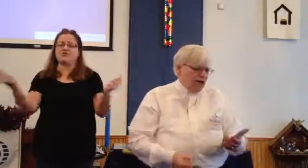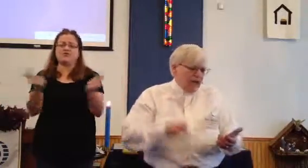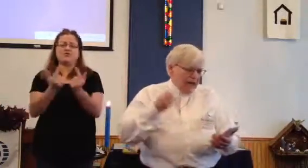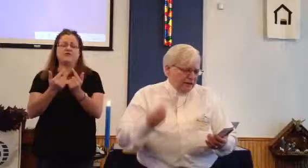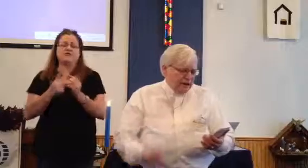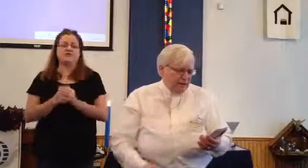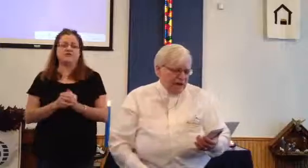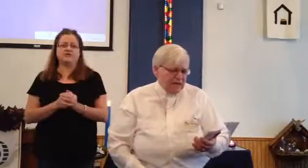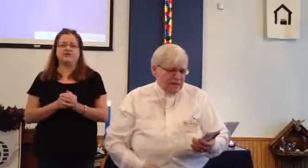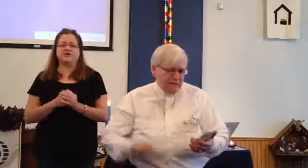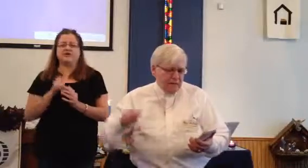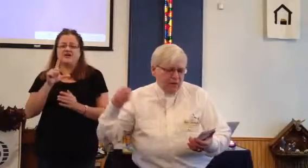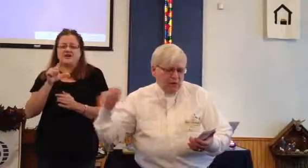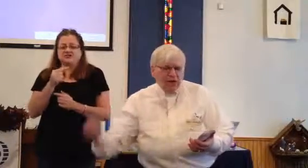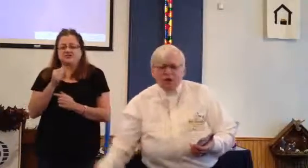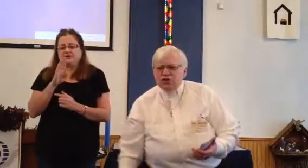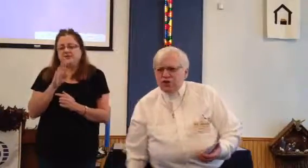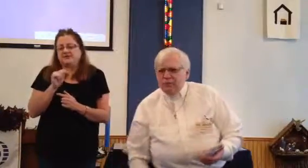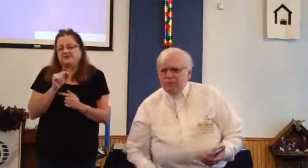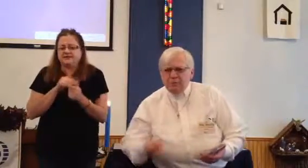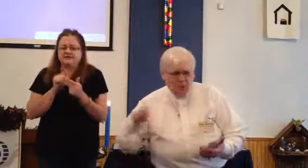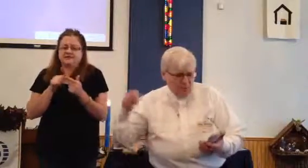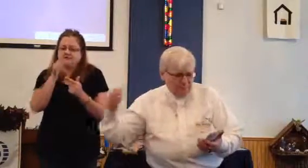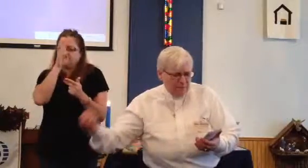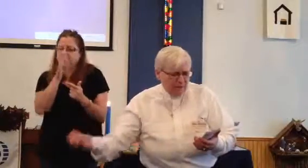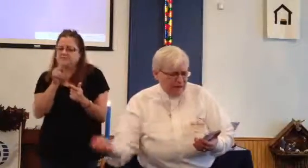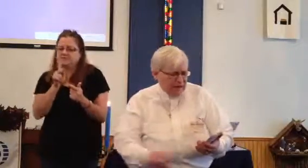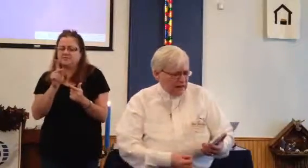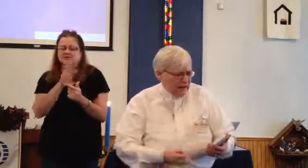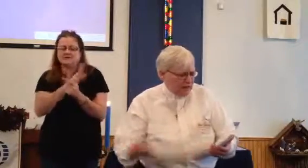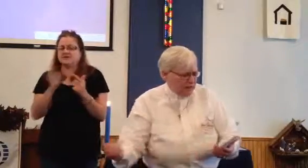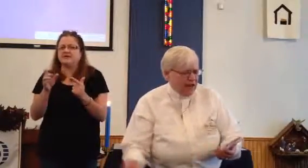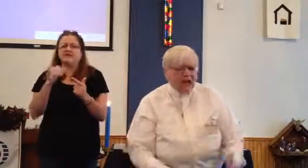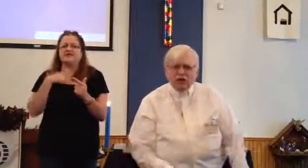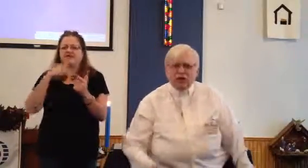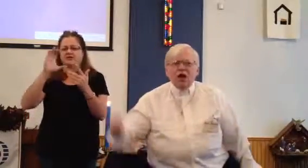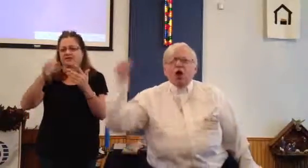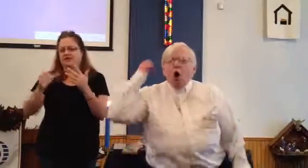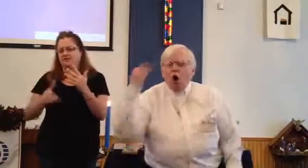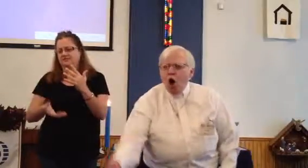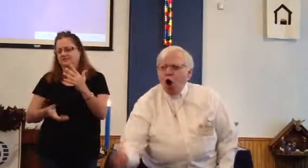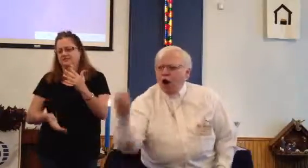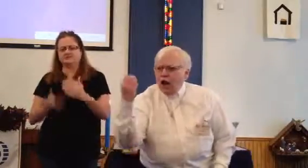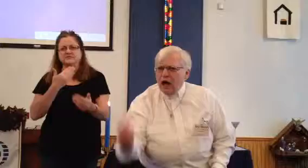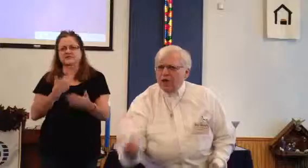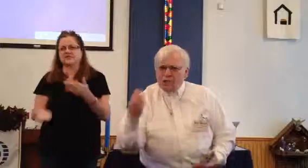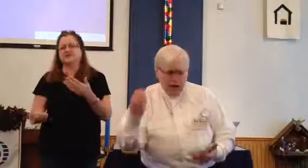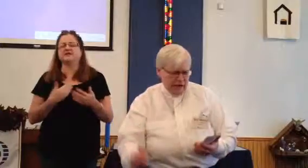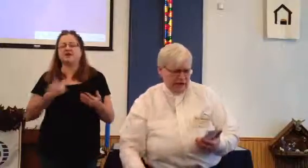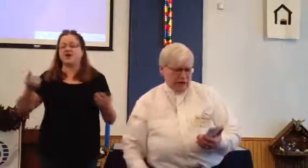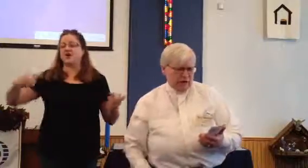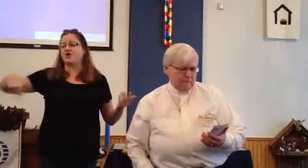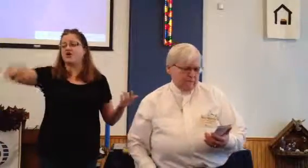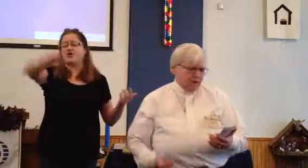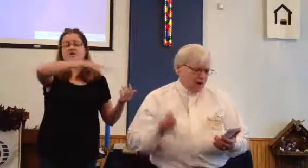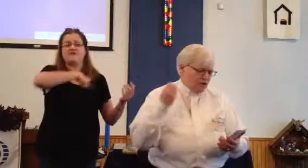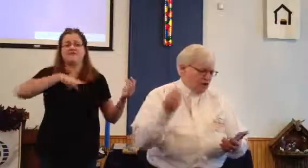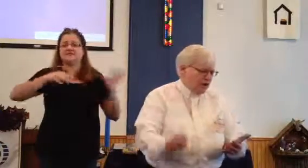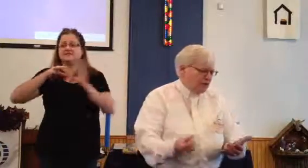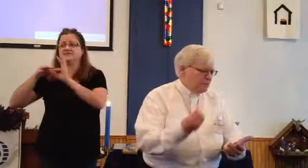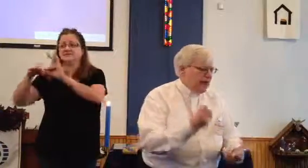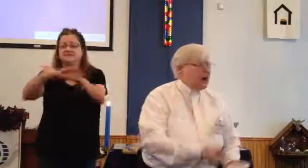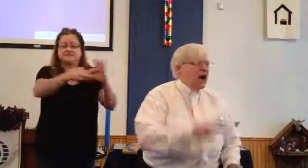not only LGBT people or straight people or people in any classification, all of us